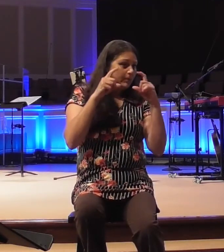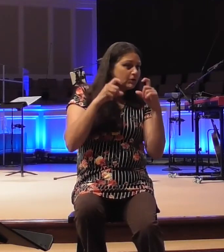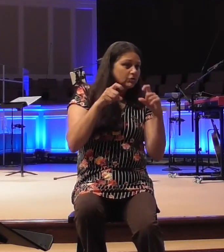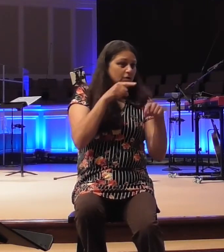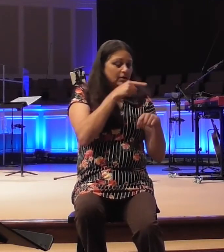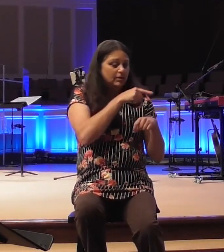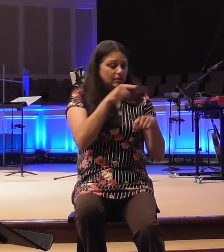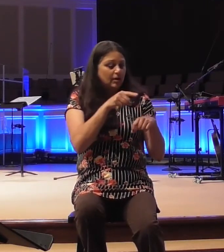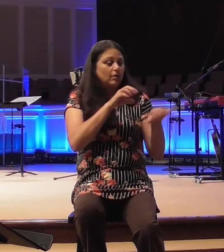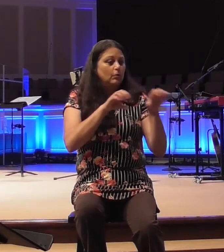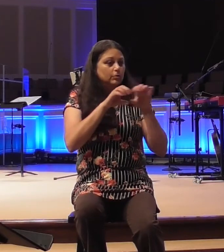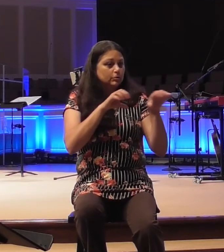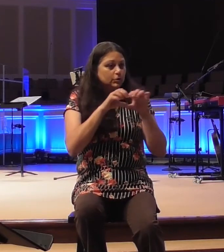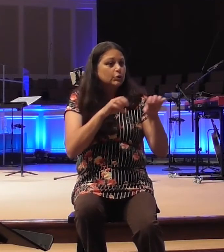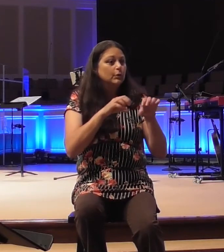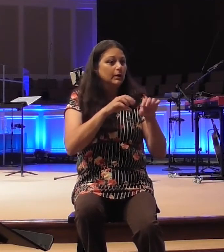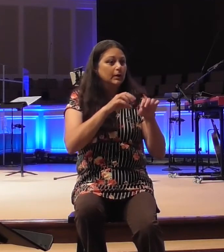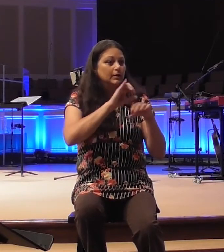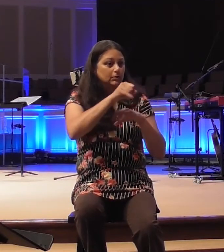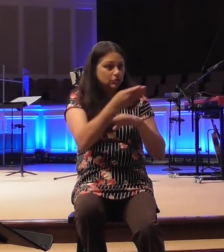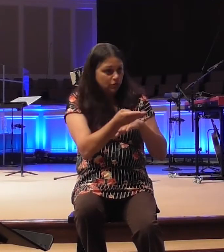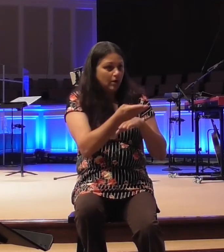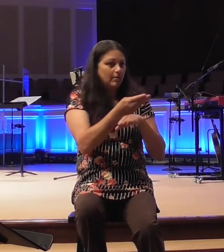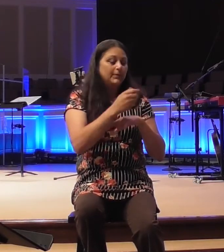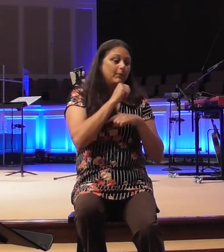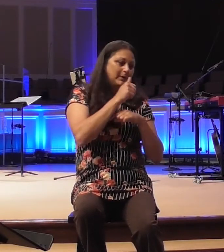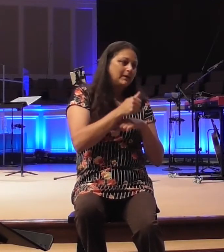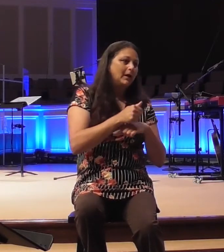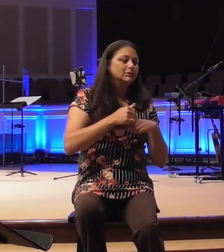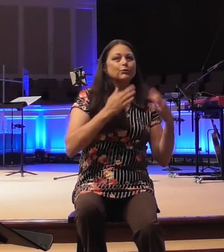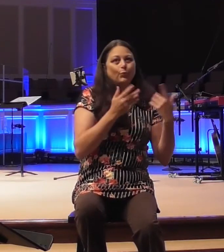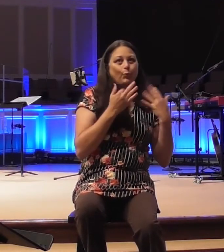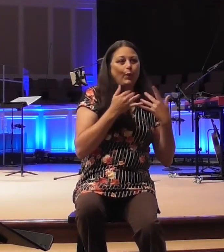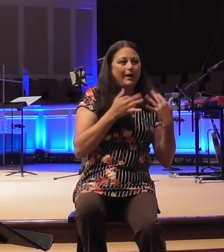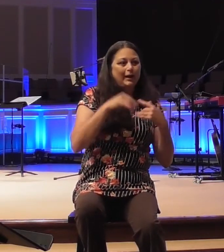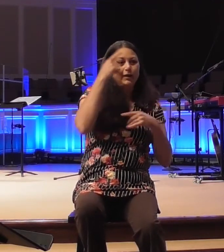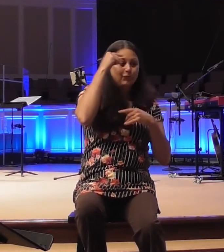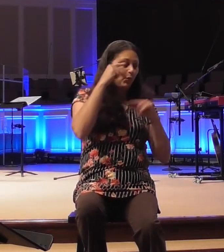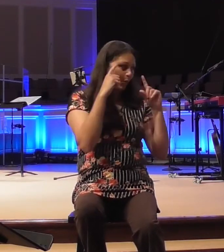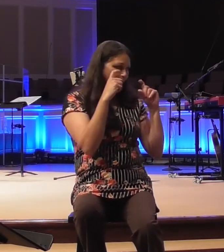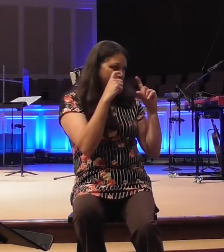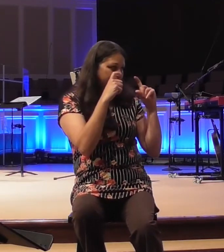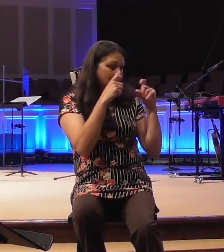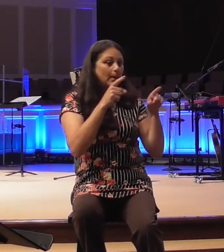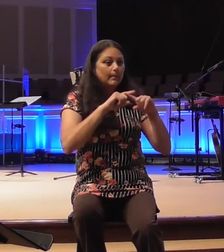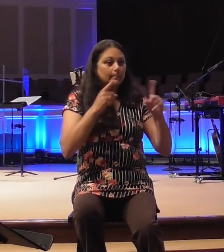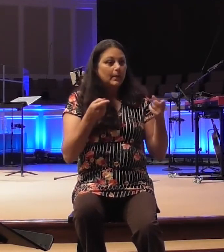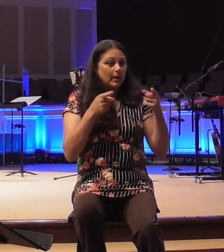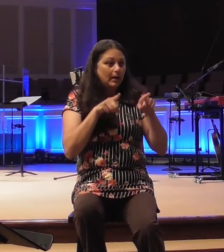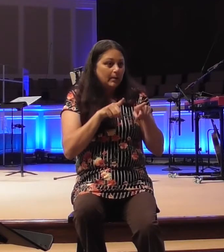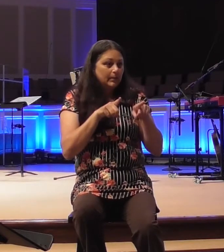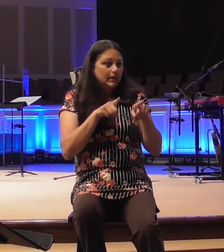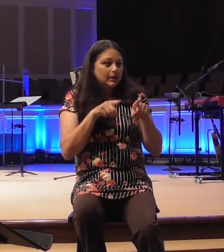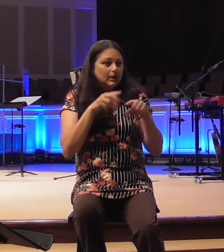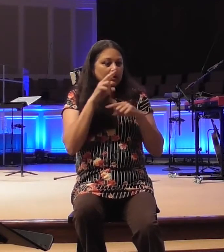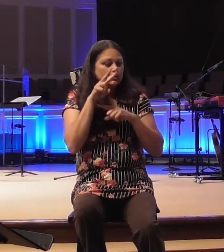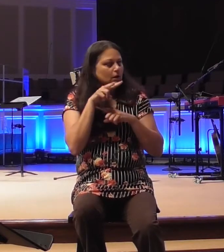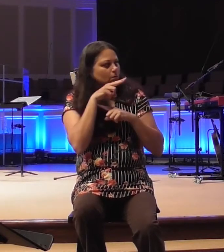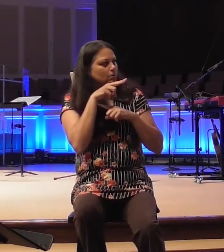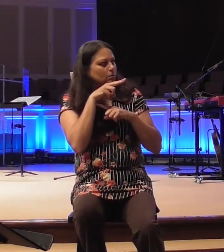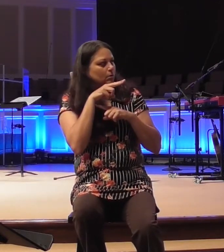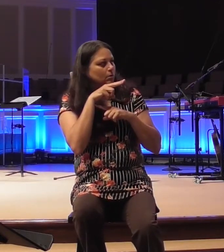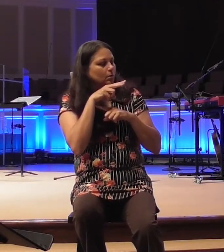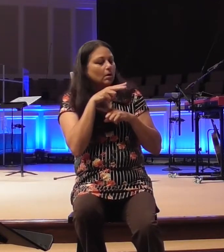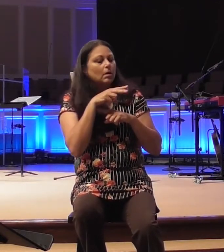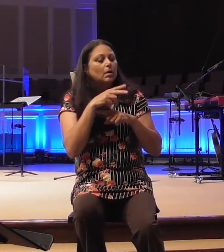doing their jobs, and so they weren't waiting around for this photographer. And so he caught out of the corner of his eye The photographer, Joe Rosenthal,